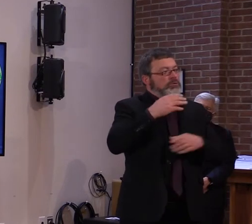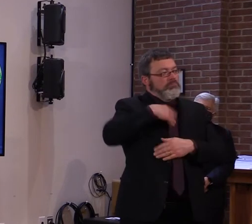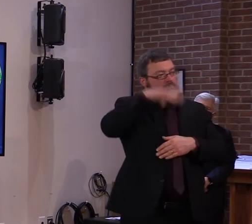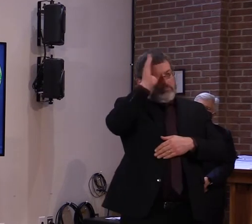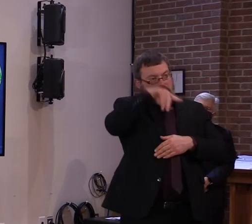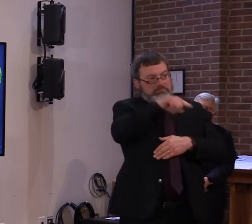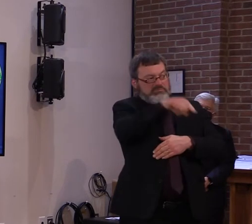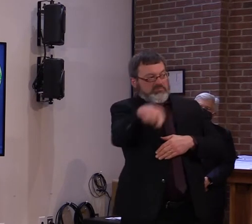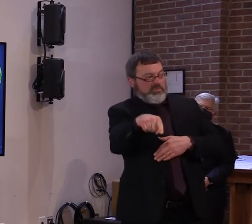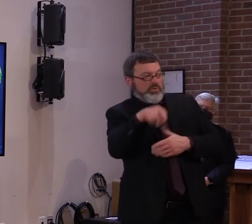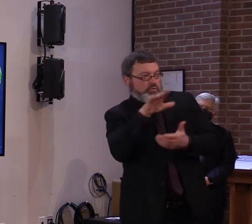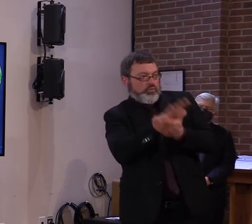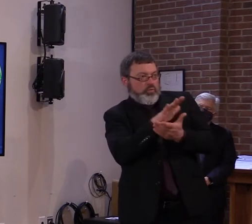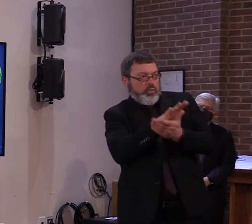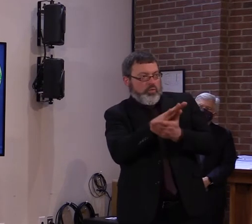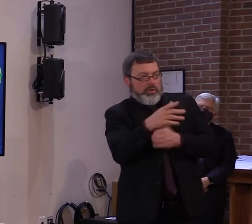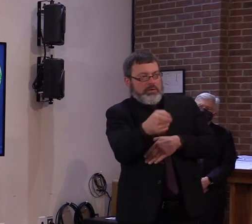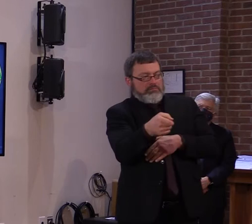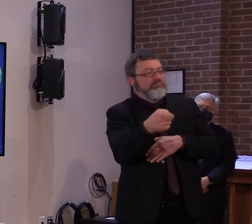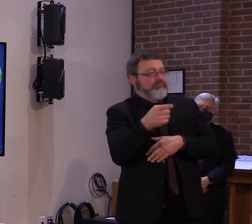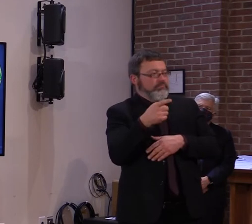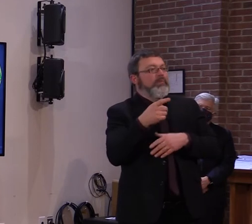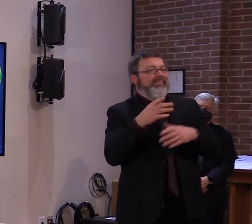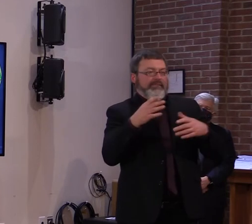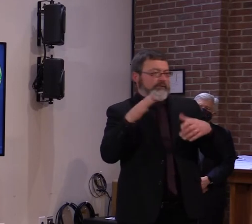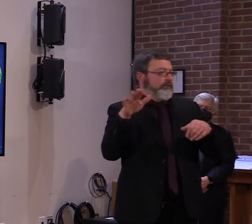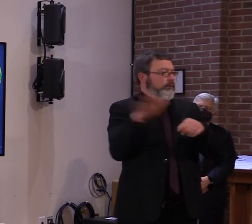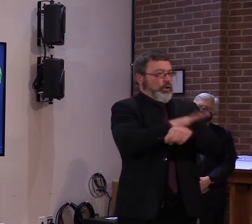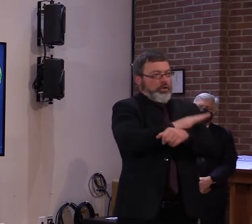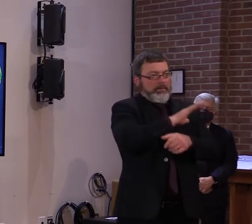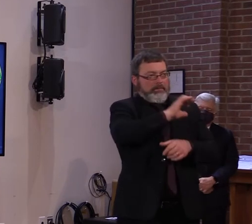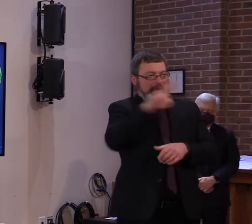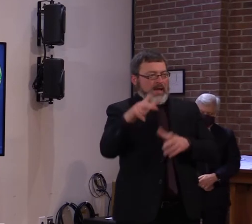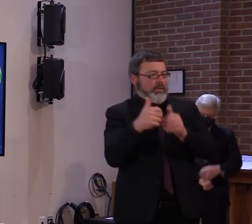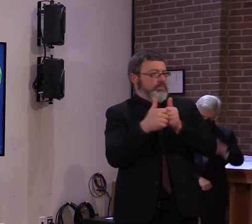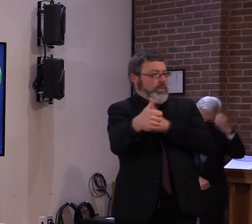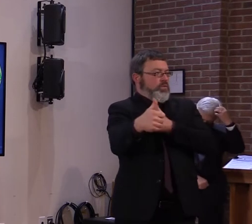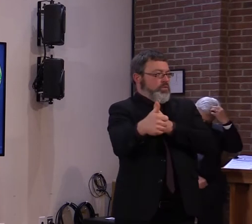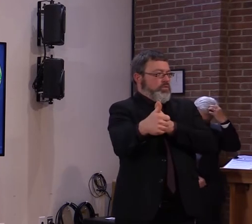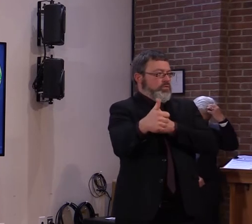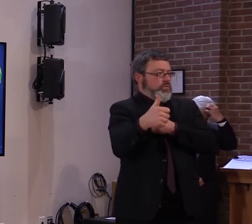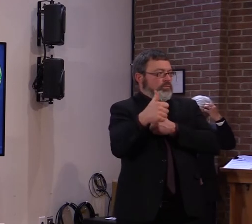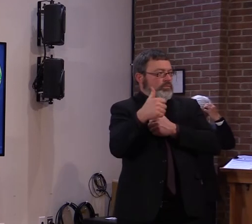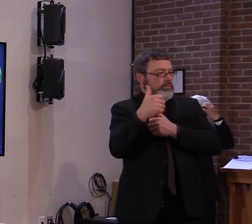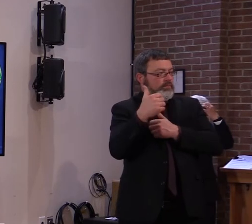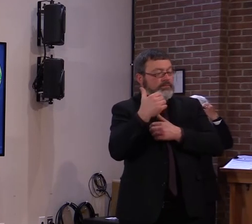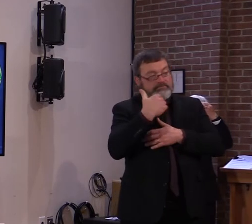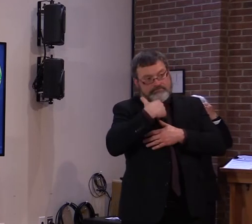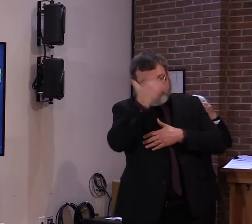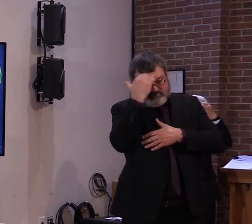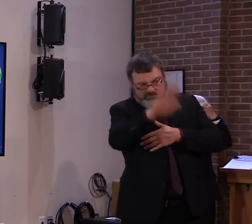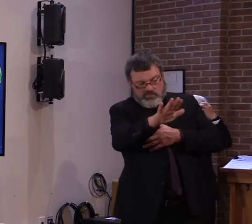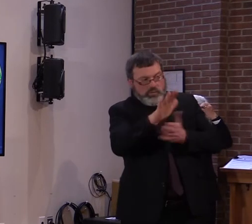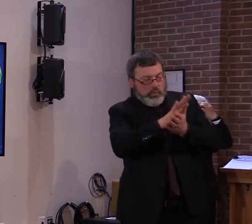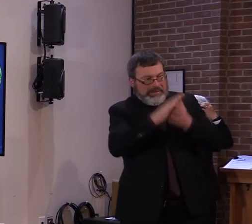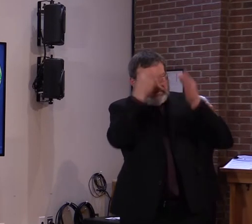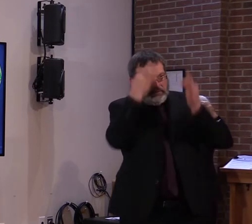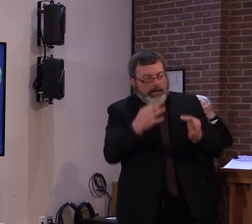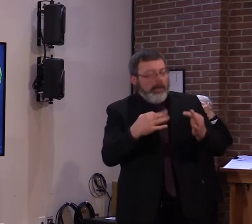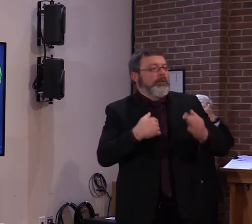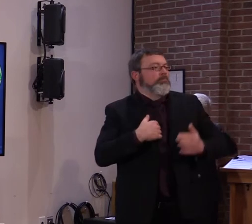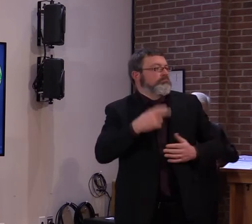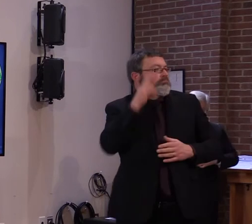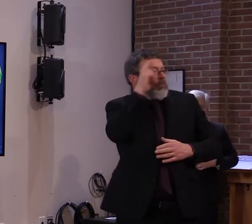health recommendation at this time, but we do certainly respect the considerations such as staffing that go into these